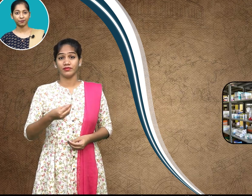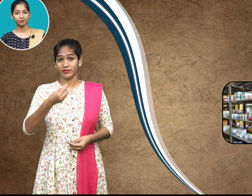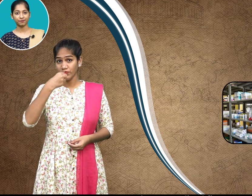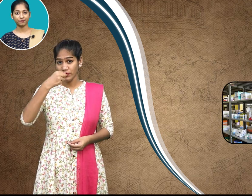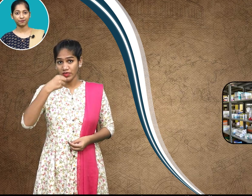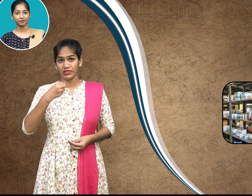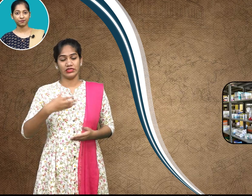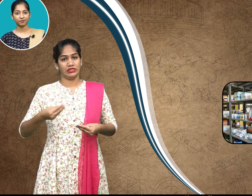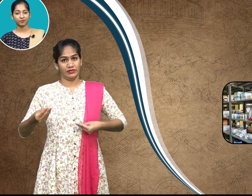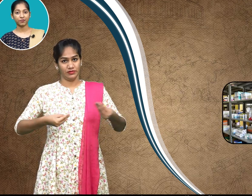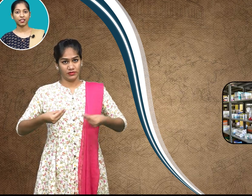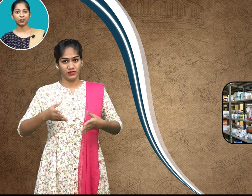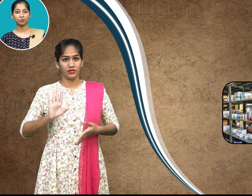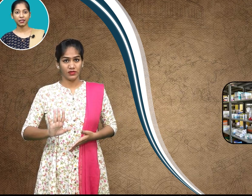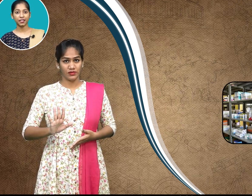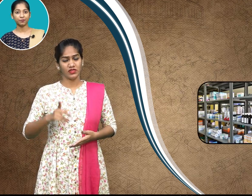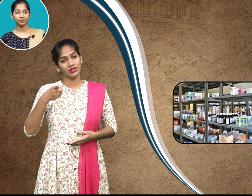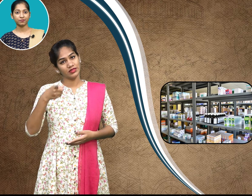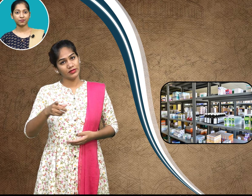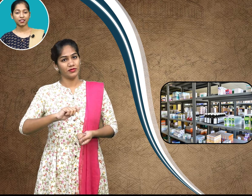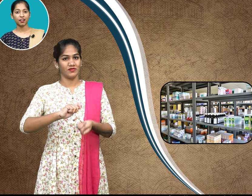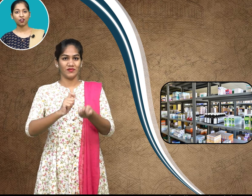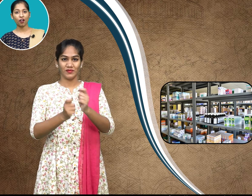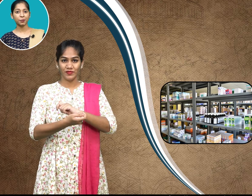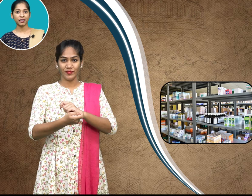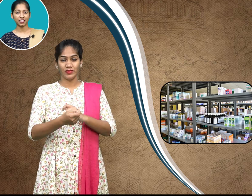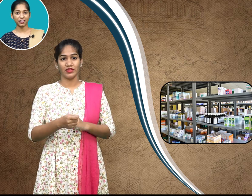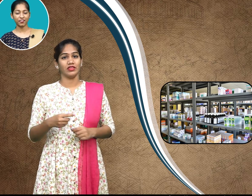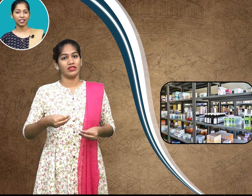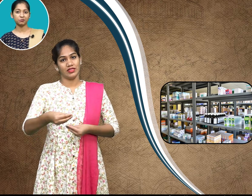they could become economically valuable